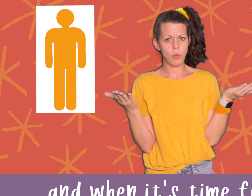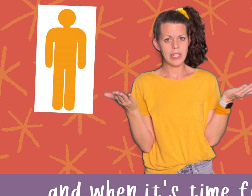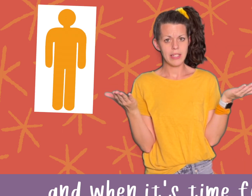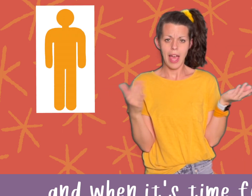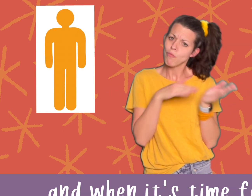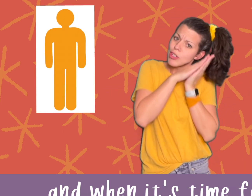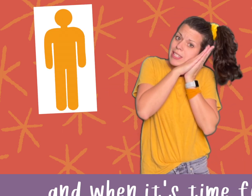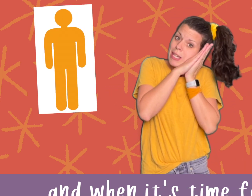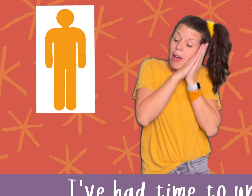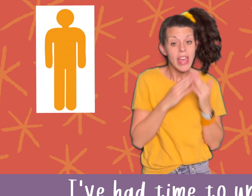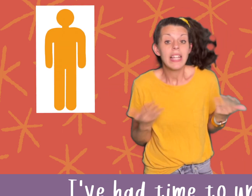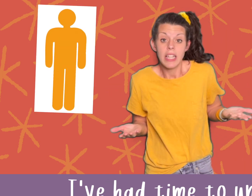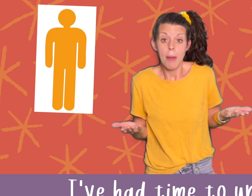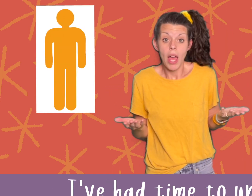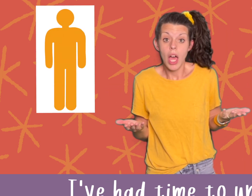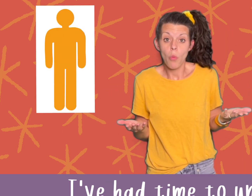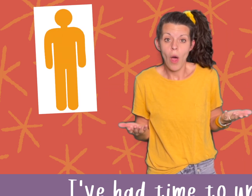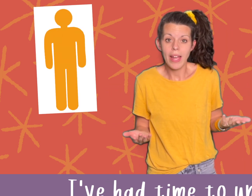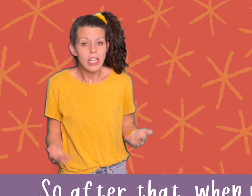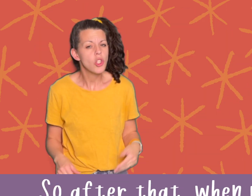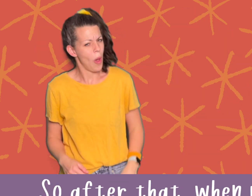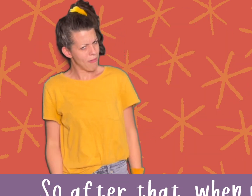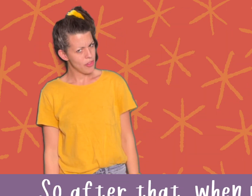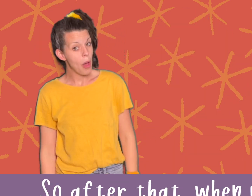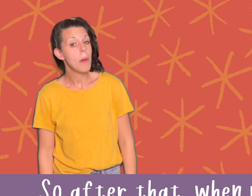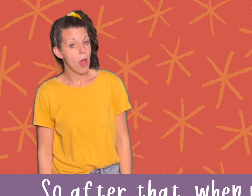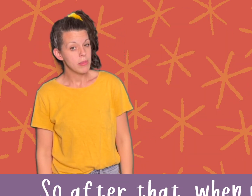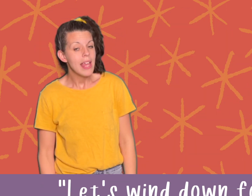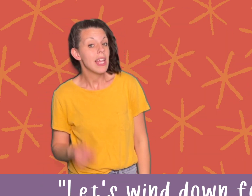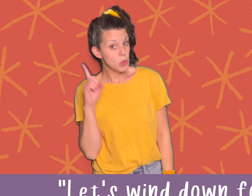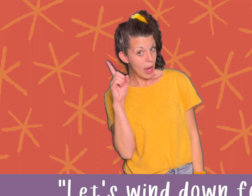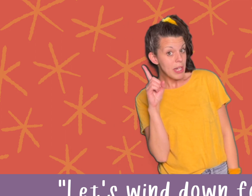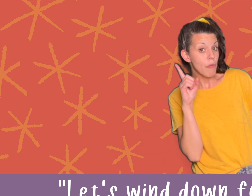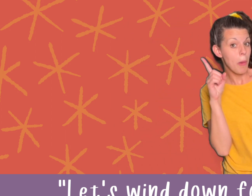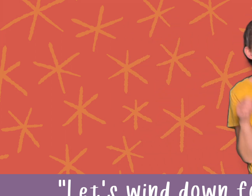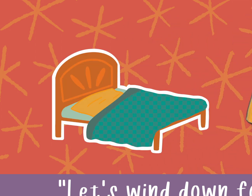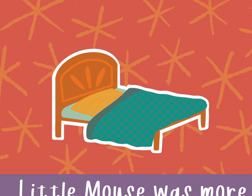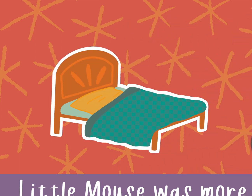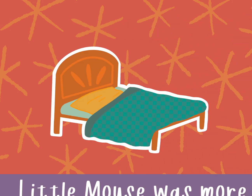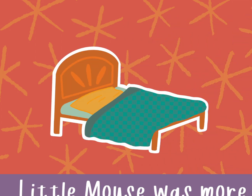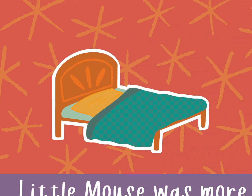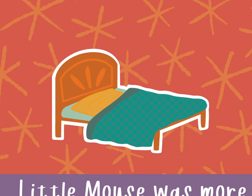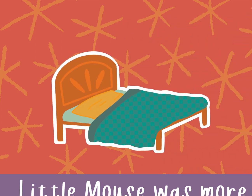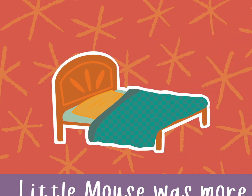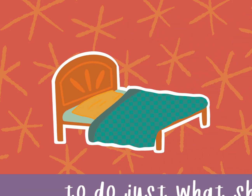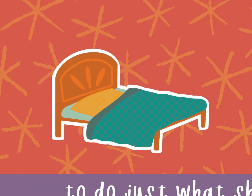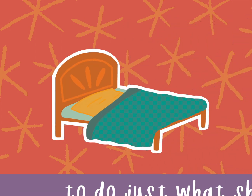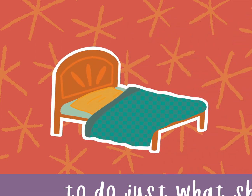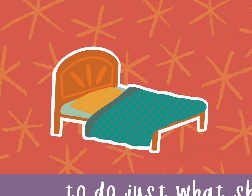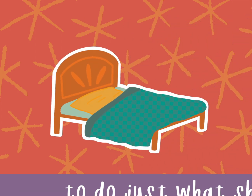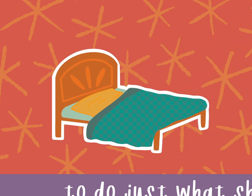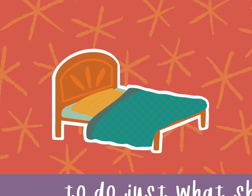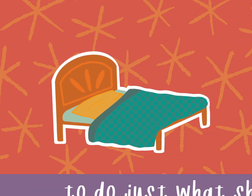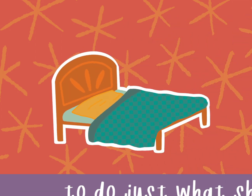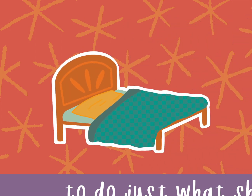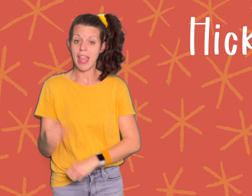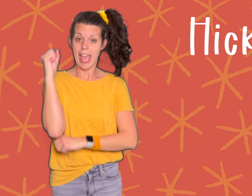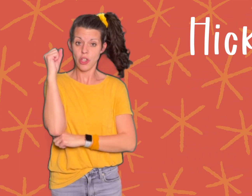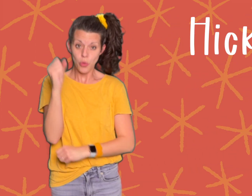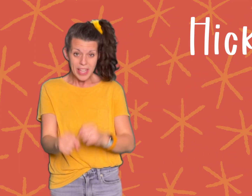it's time for sleep, I've had time to unwind. So after that, when mom said, let's wind down for bed, little mouse was more than happy to do just what she said. Hickory